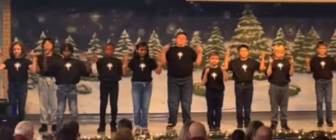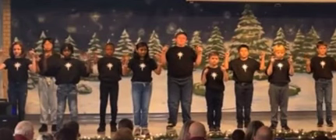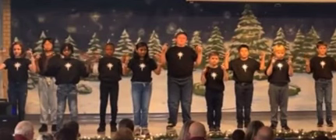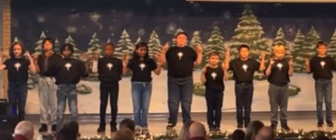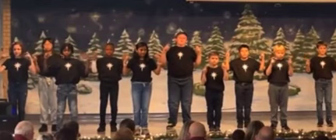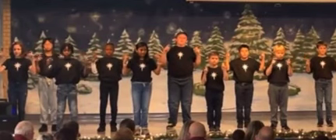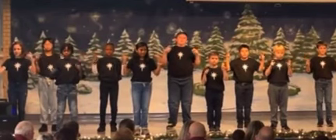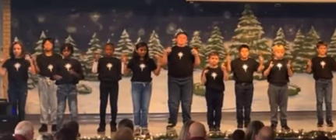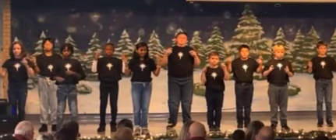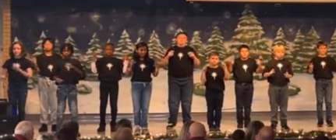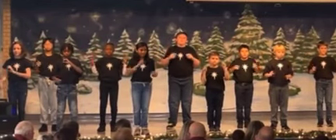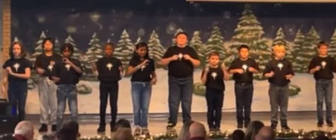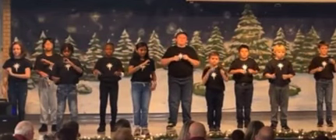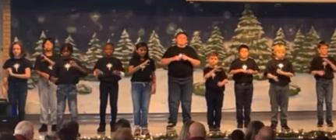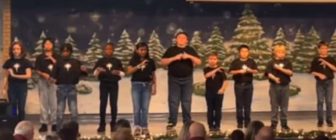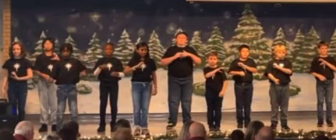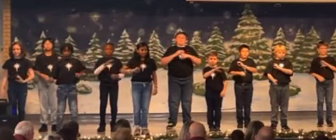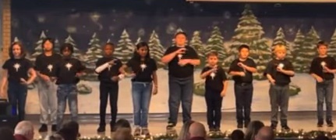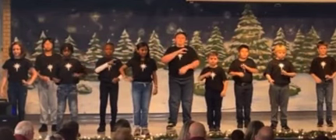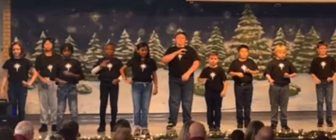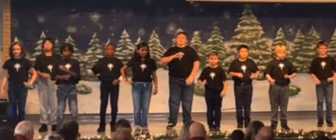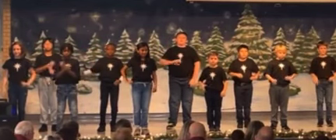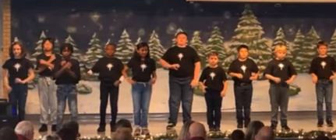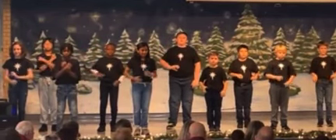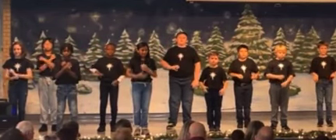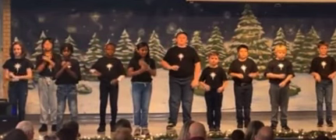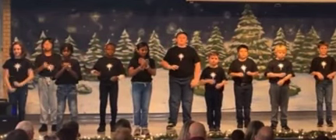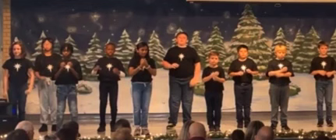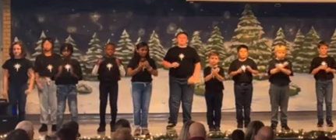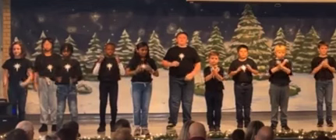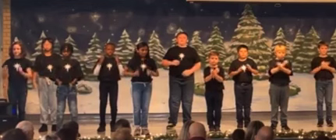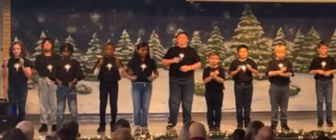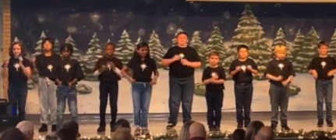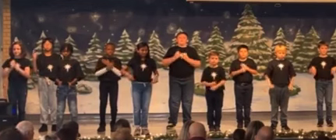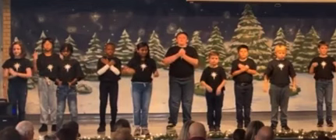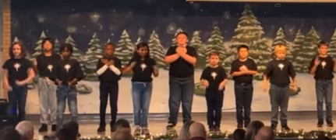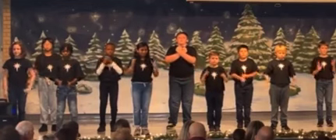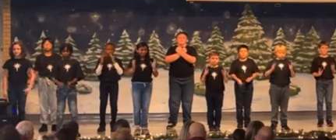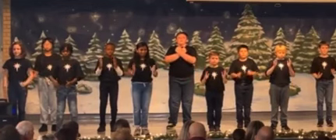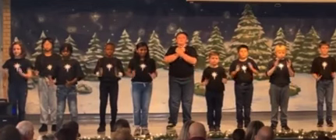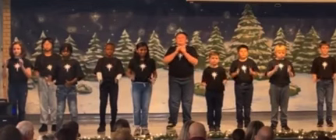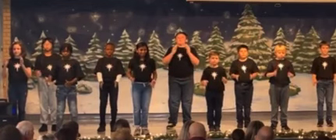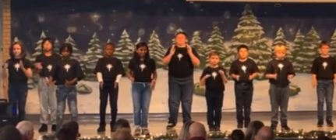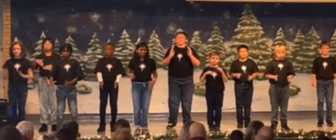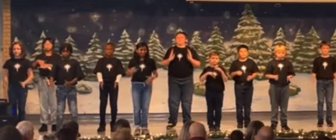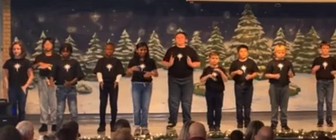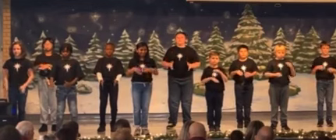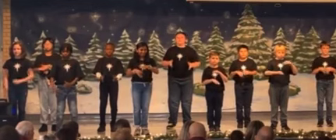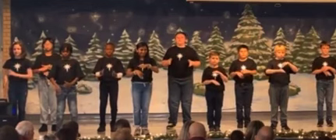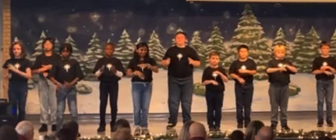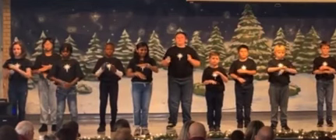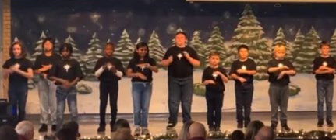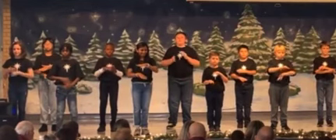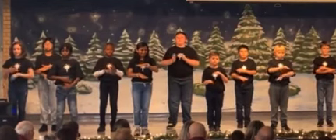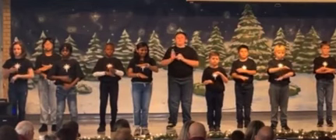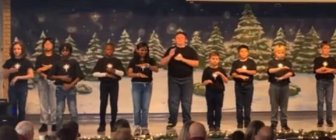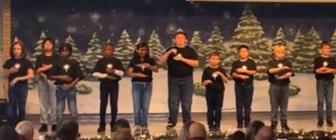alleluia. Christ the Savior is born.